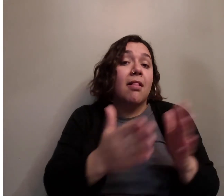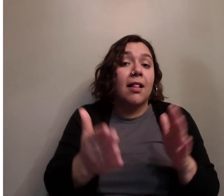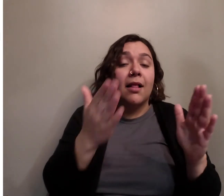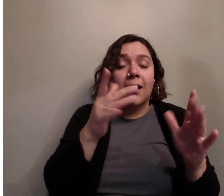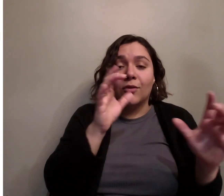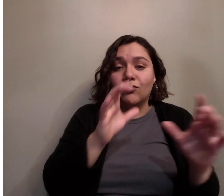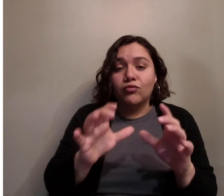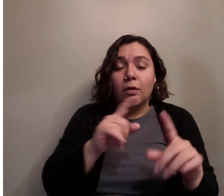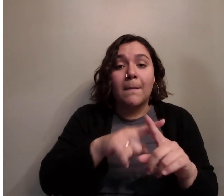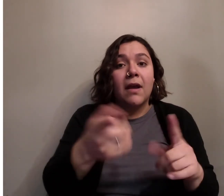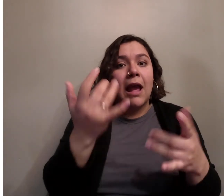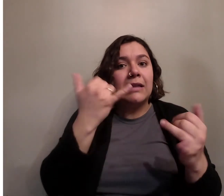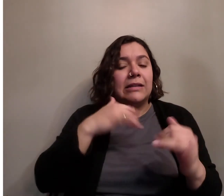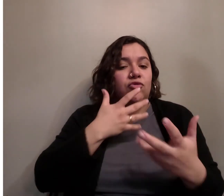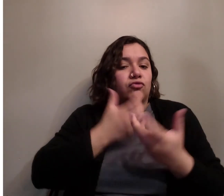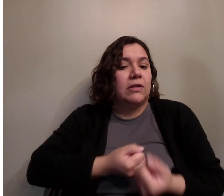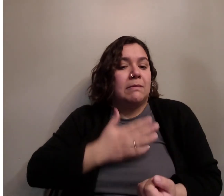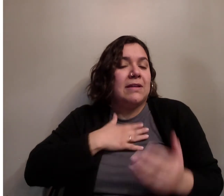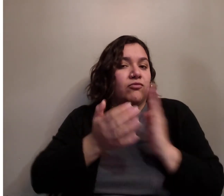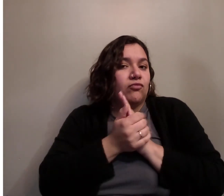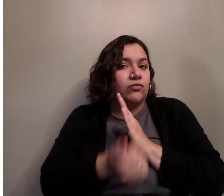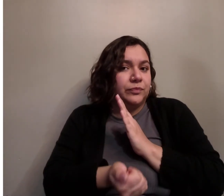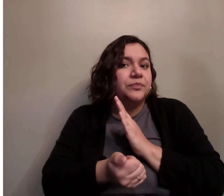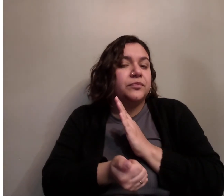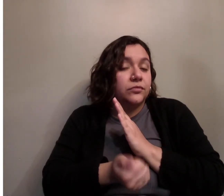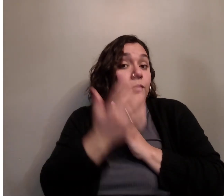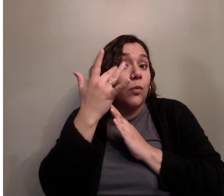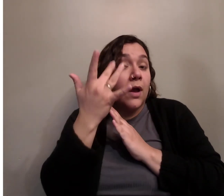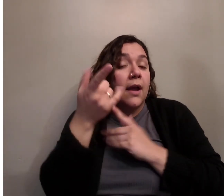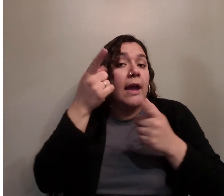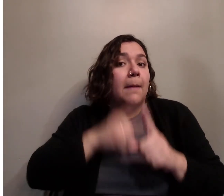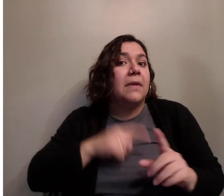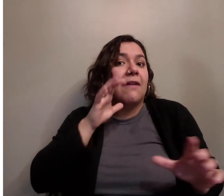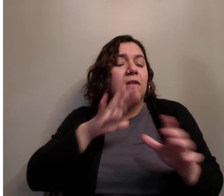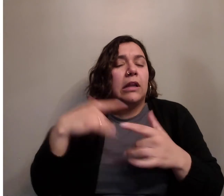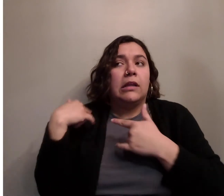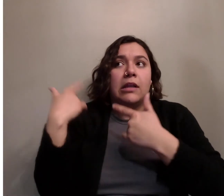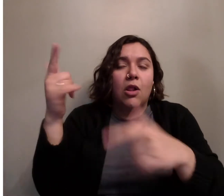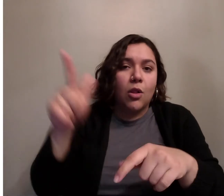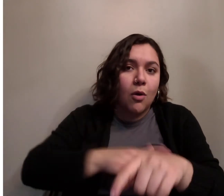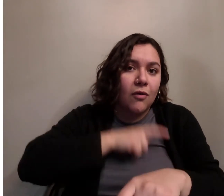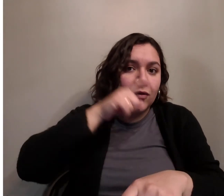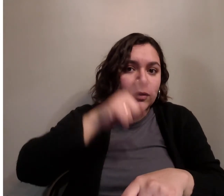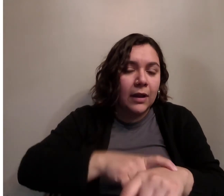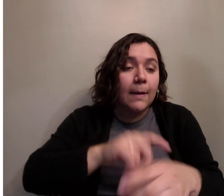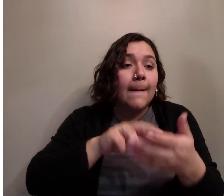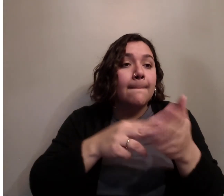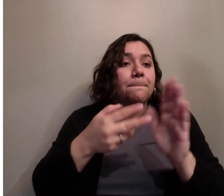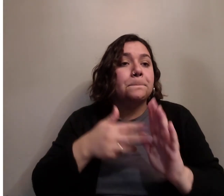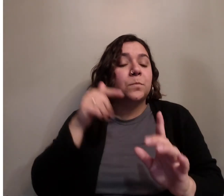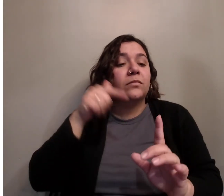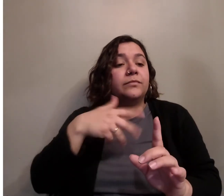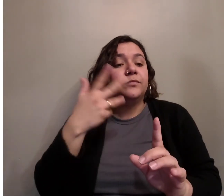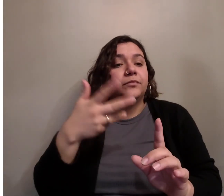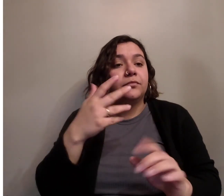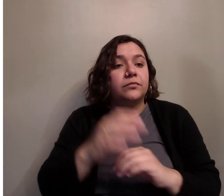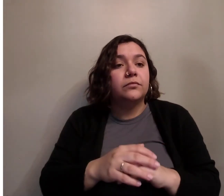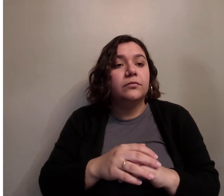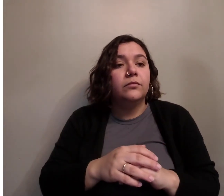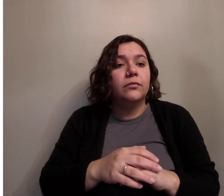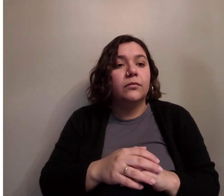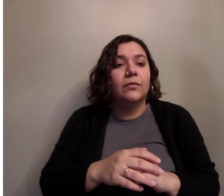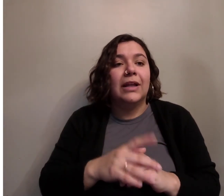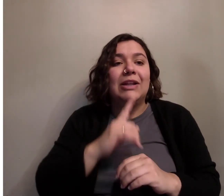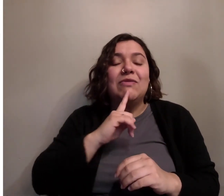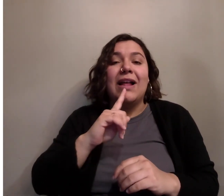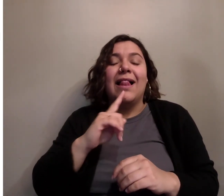comedically that I'm not planning on doing, but I so trust in my skill simply because I've done it for so long that